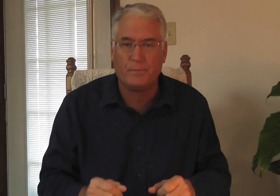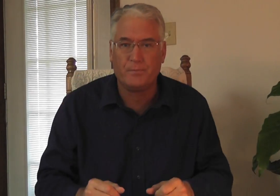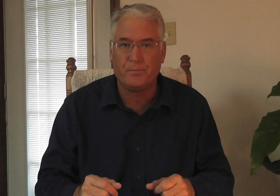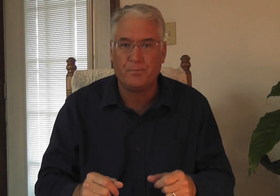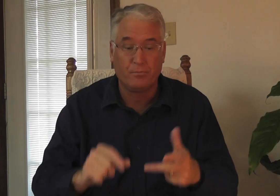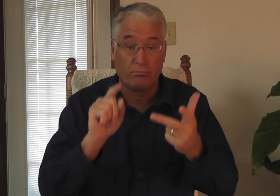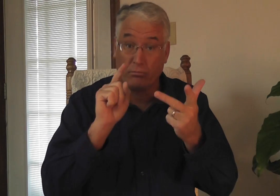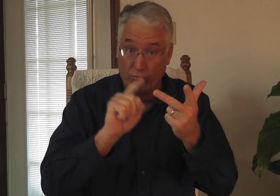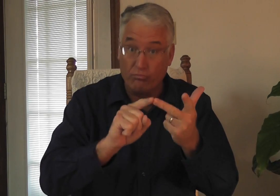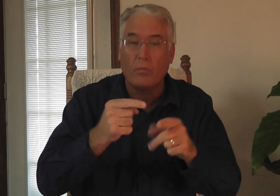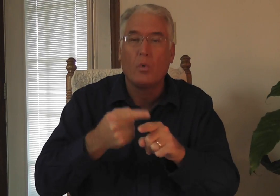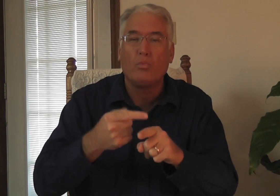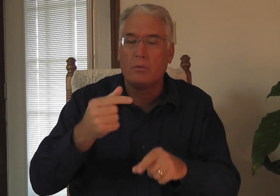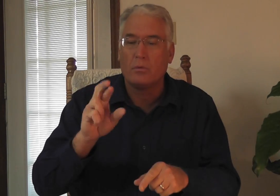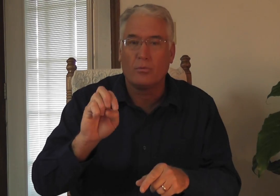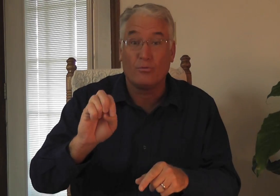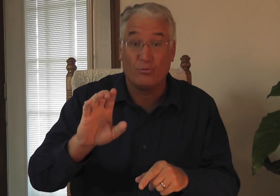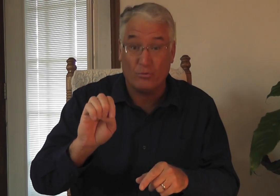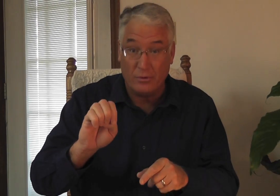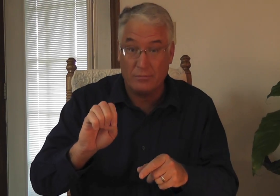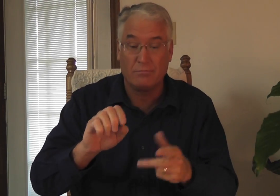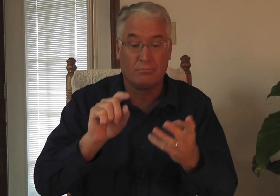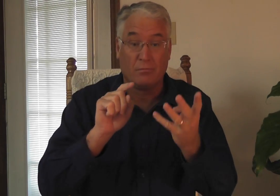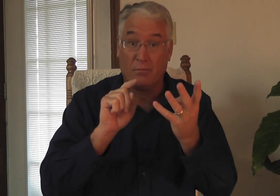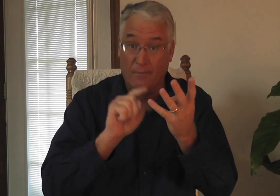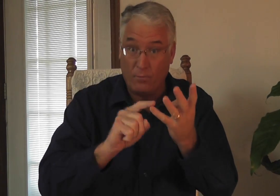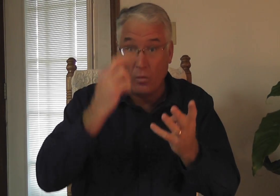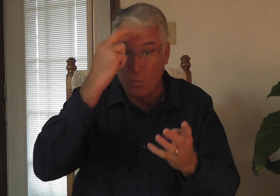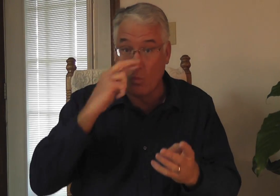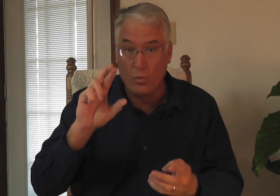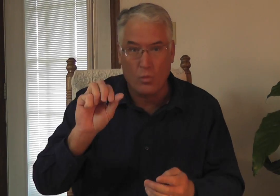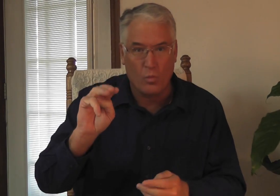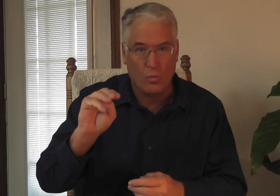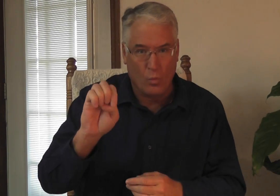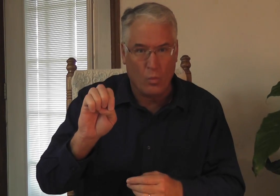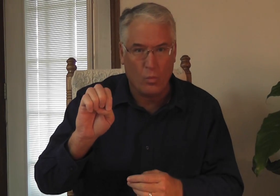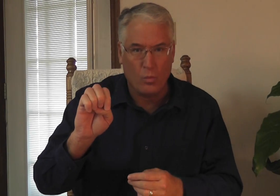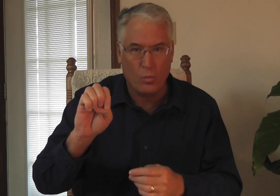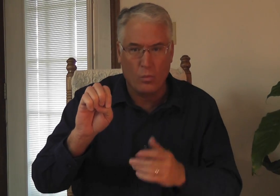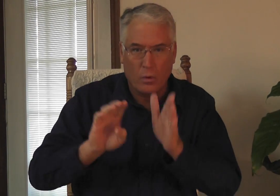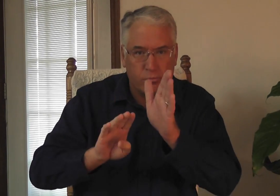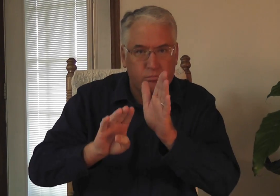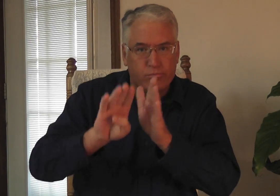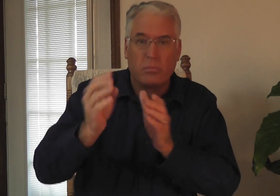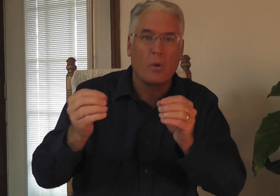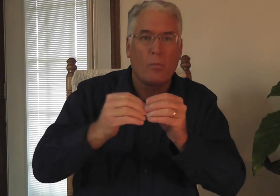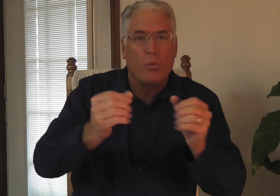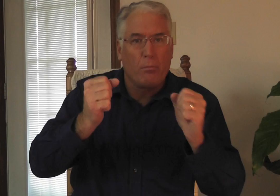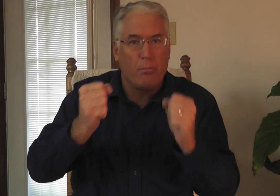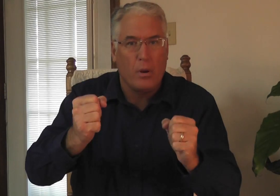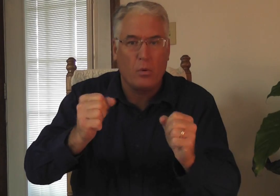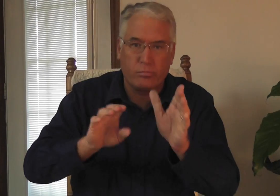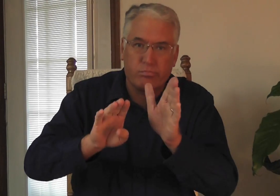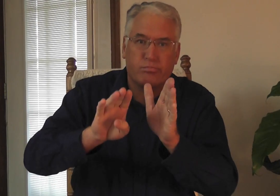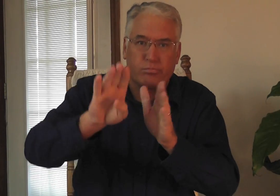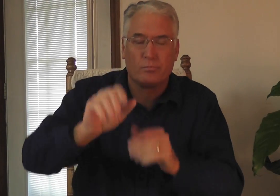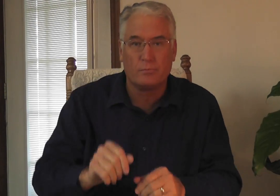they were powerful ruling. Greece and Rome, they were both becoming